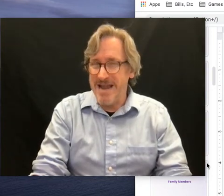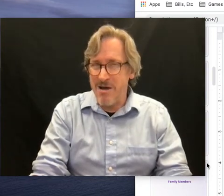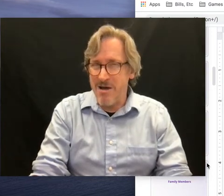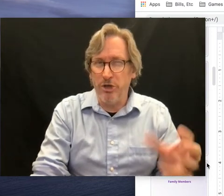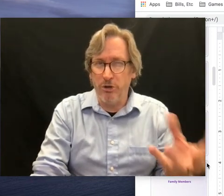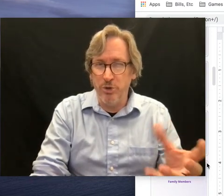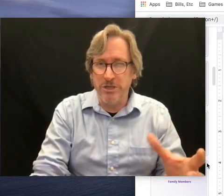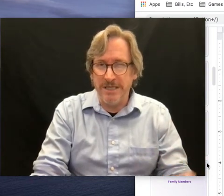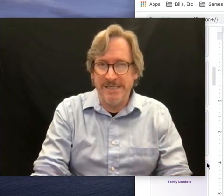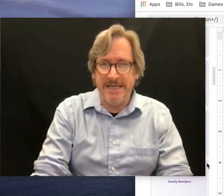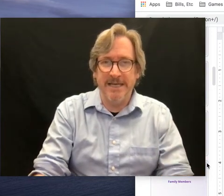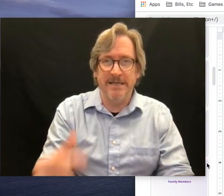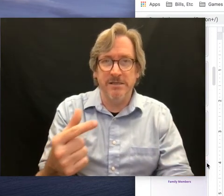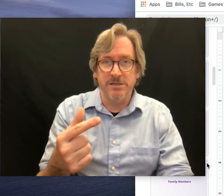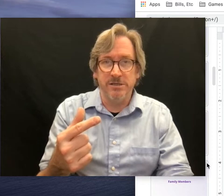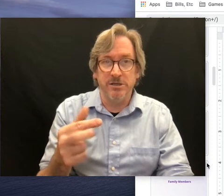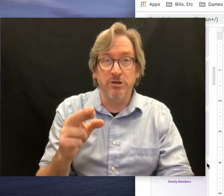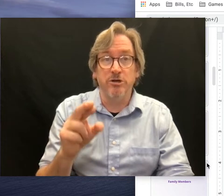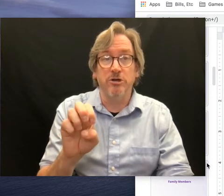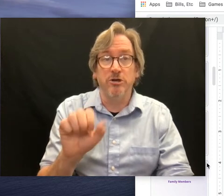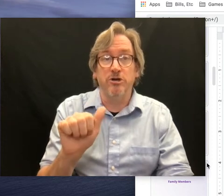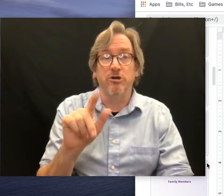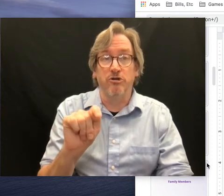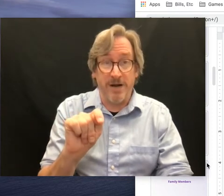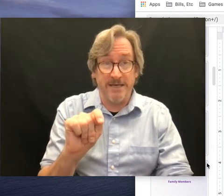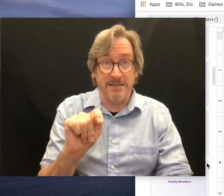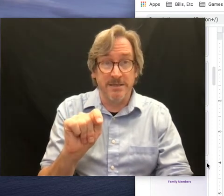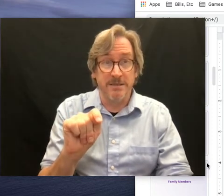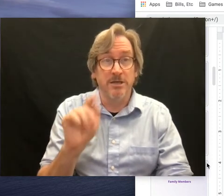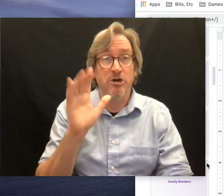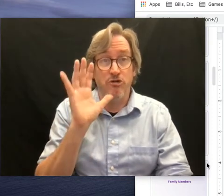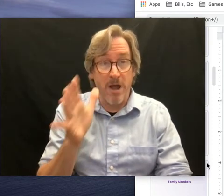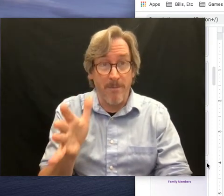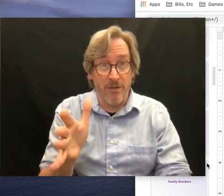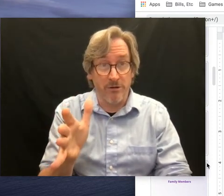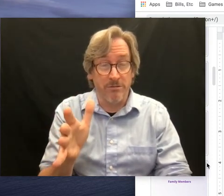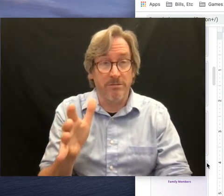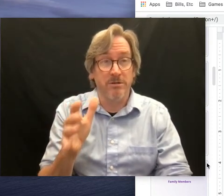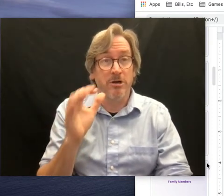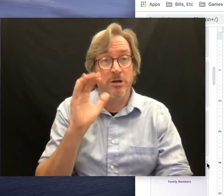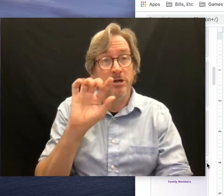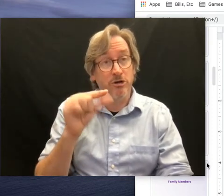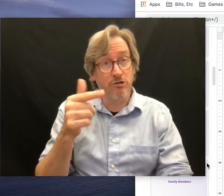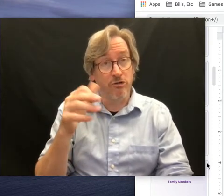So now what you'll usually see is great grandmother,